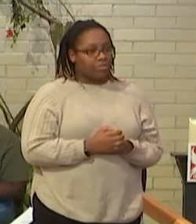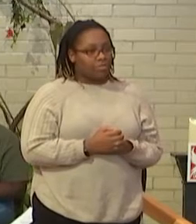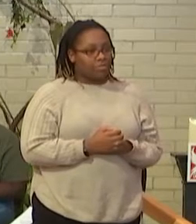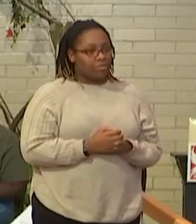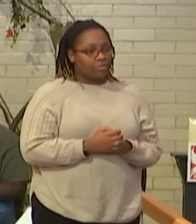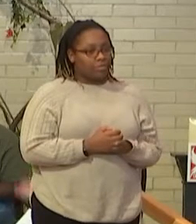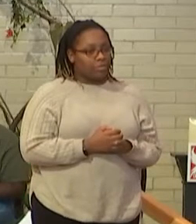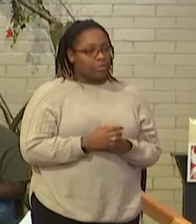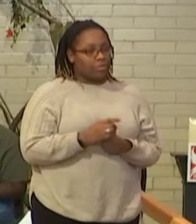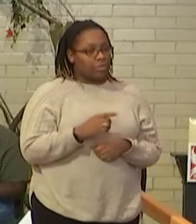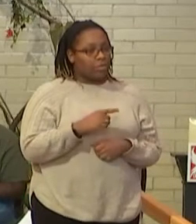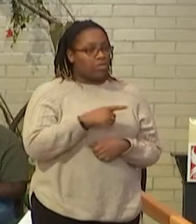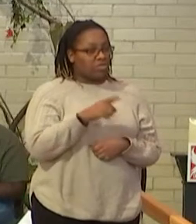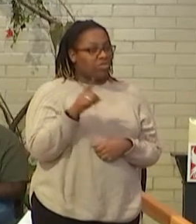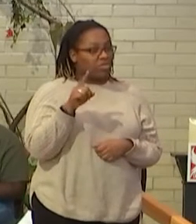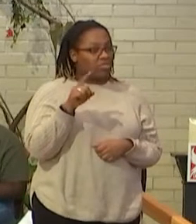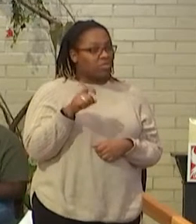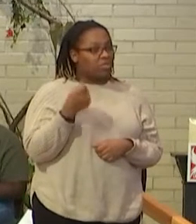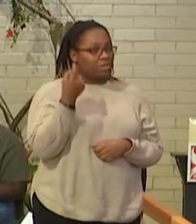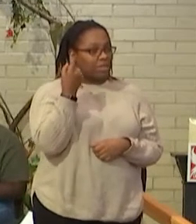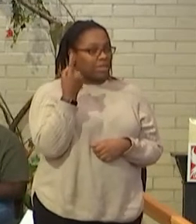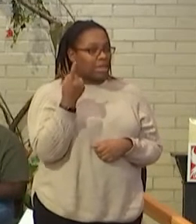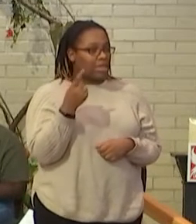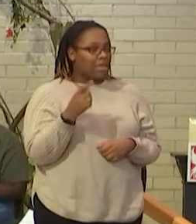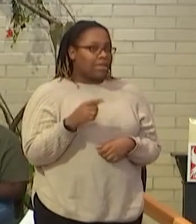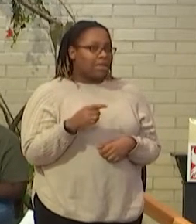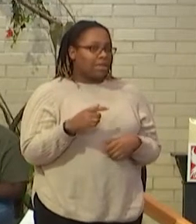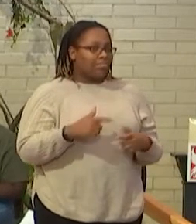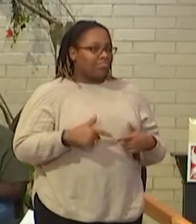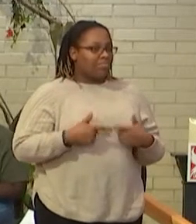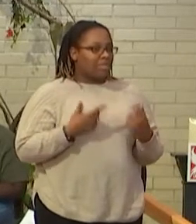life affects us all a little bit differently.